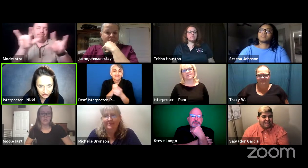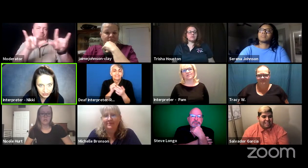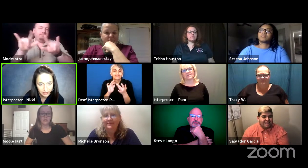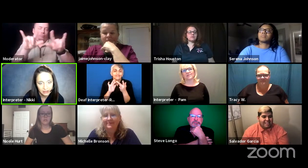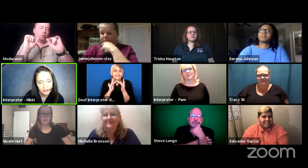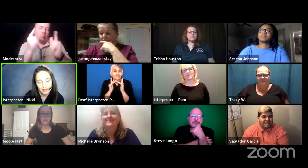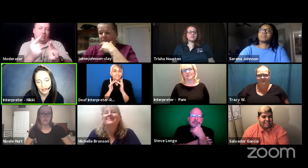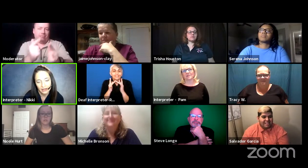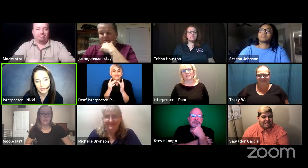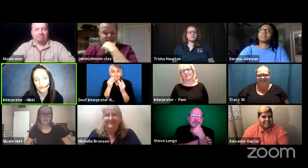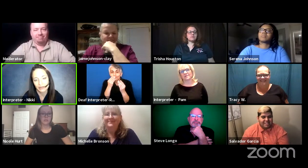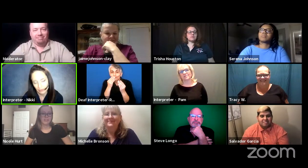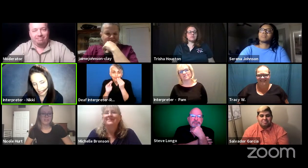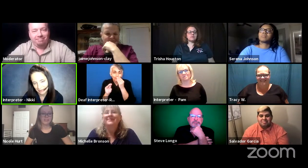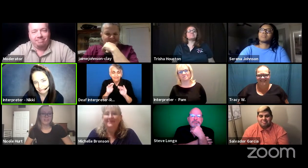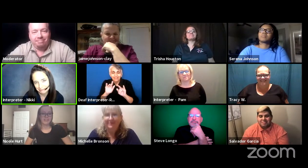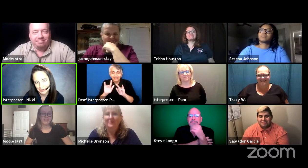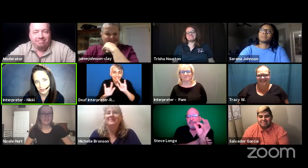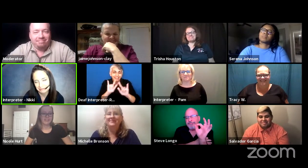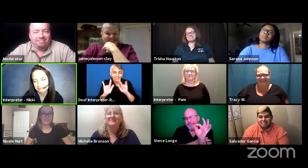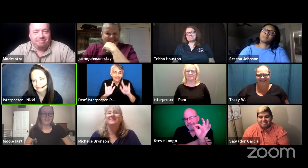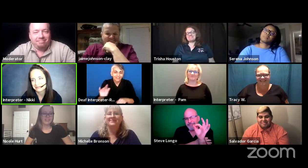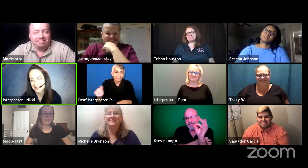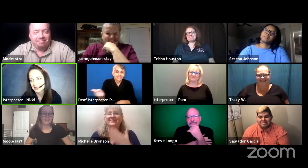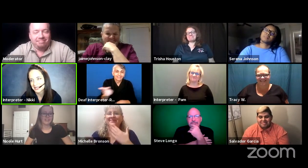kisses to everybody. So that's it.